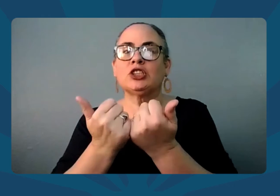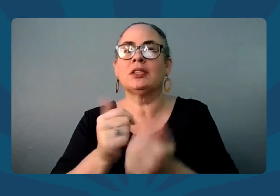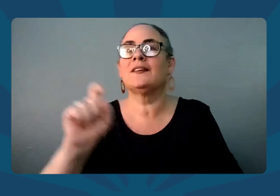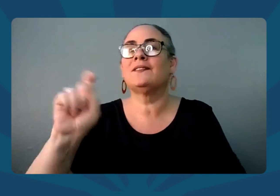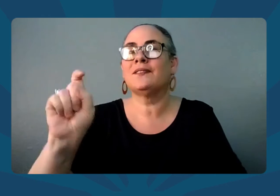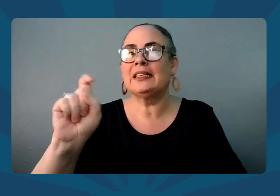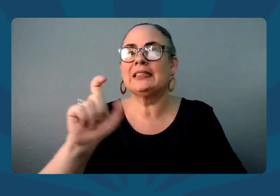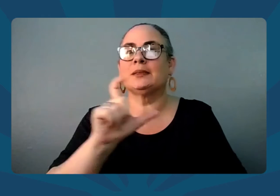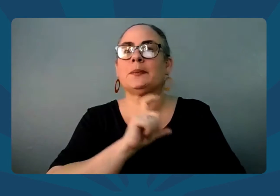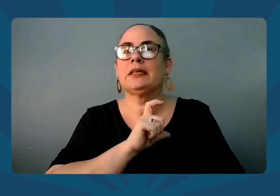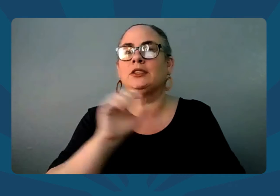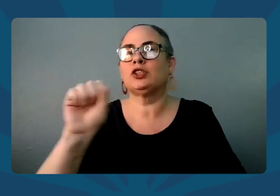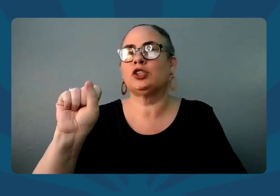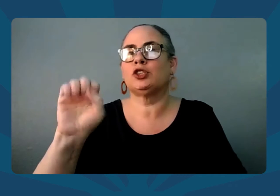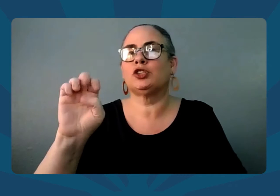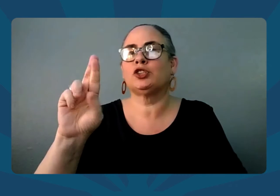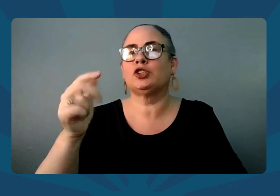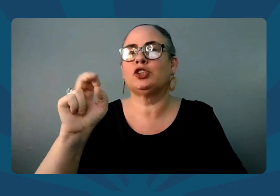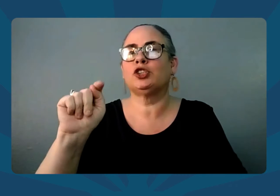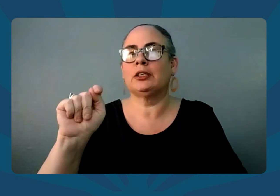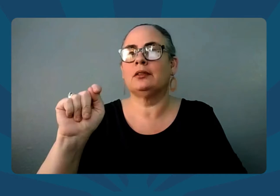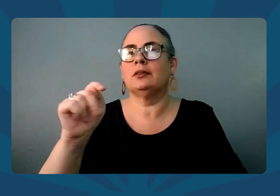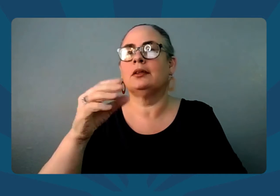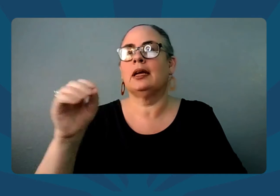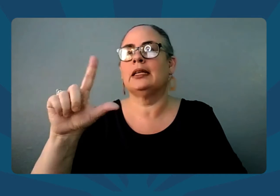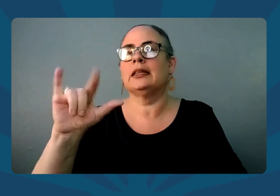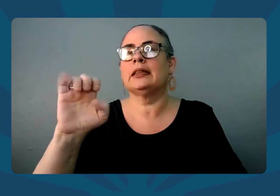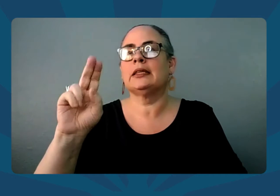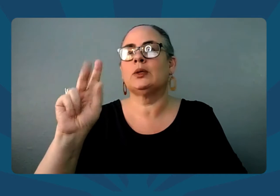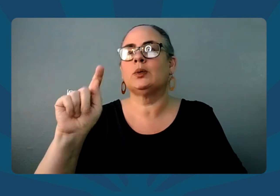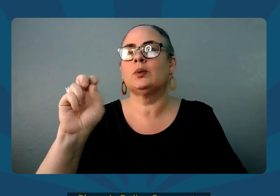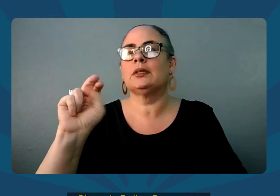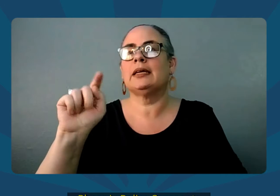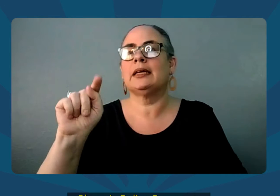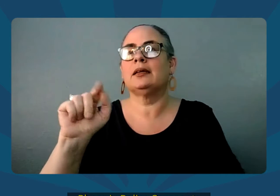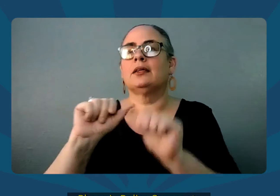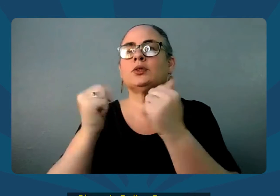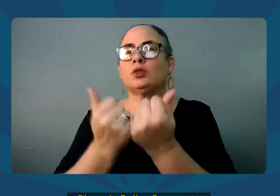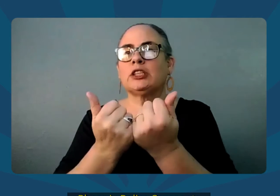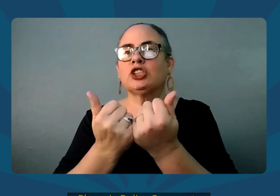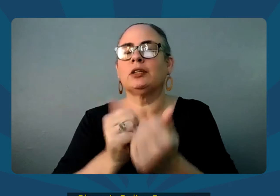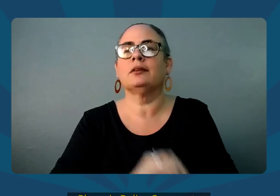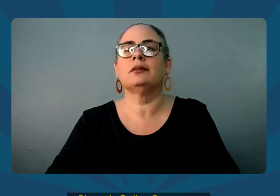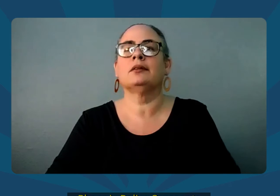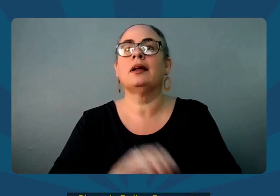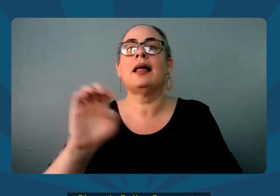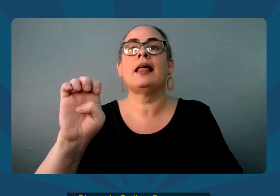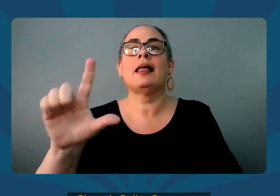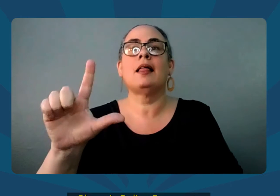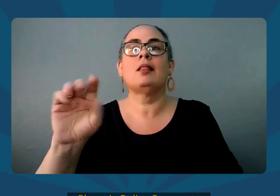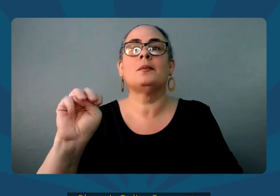Prescott Police Association, Phoenix Police Sergeants